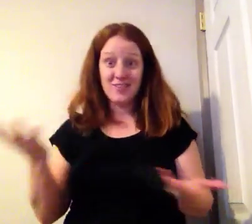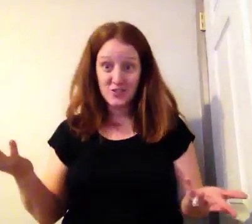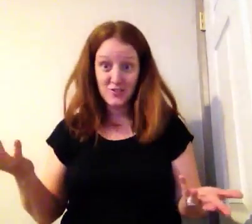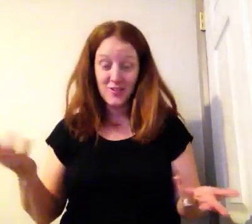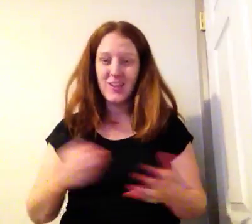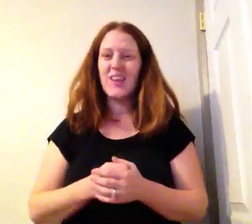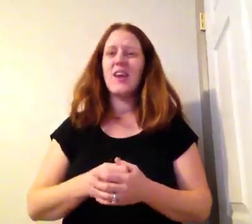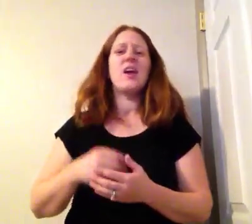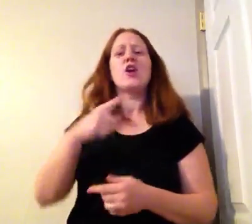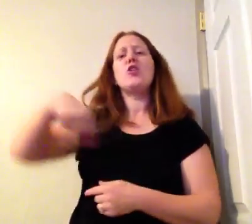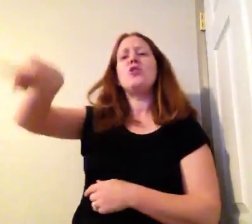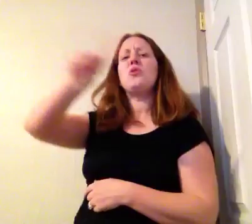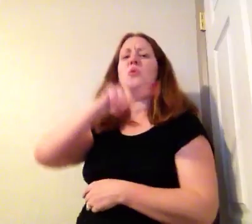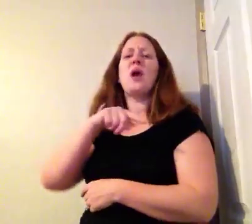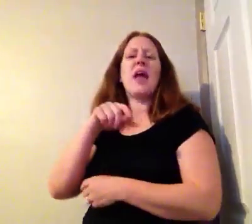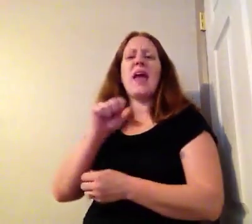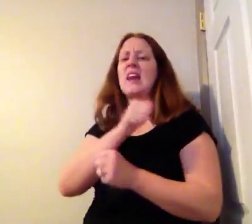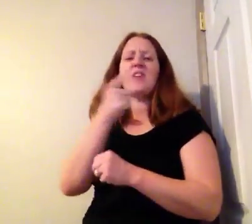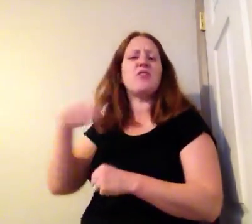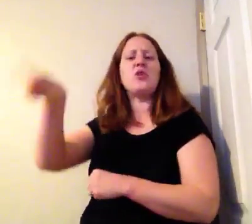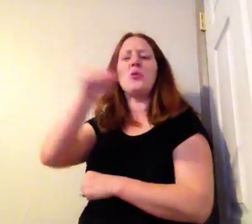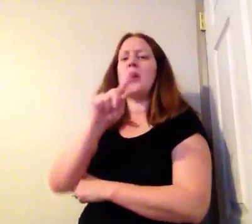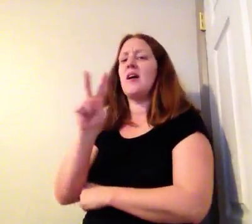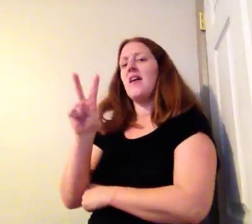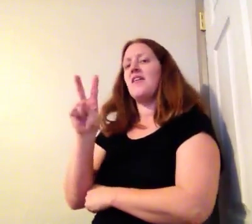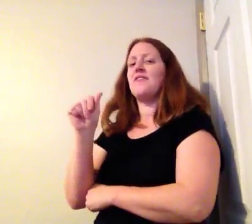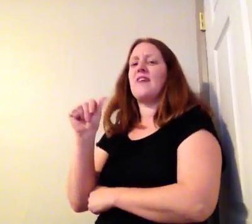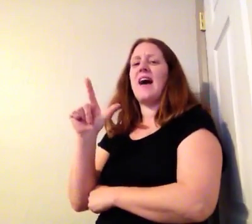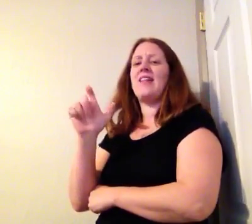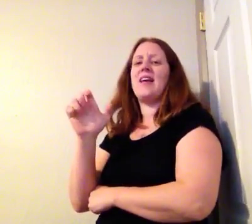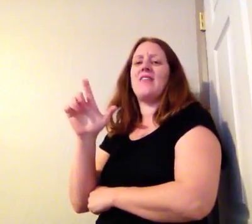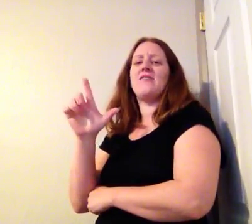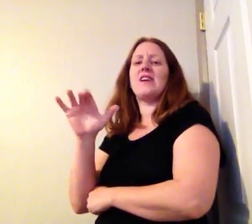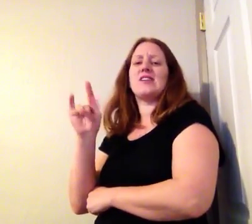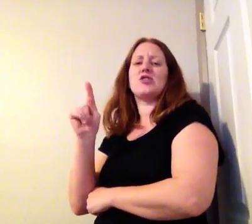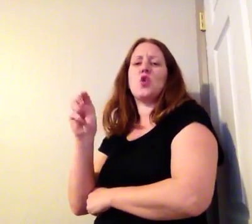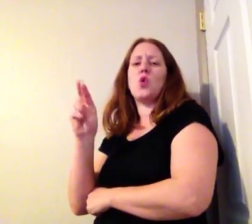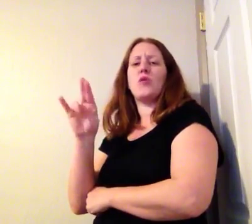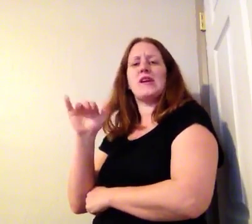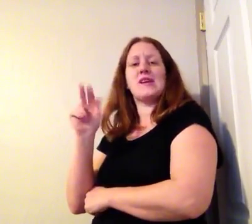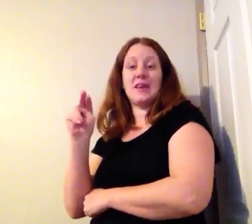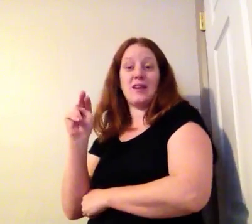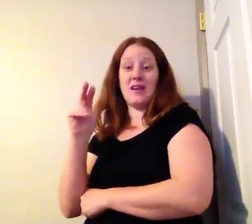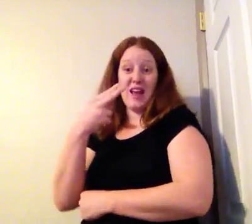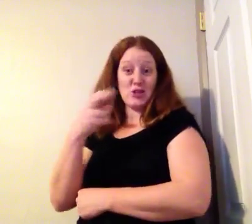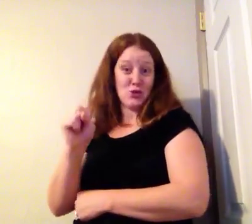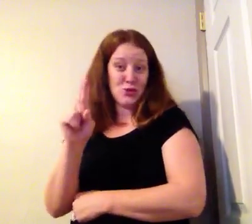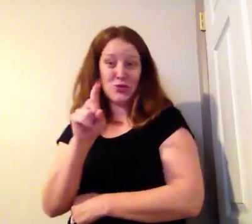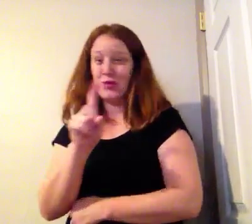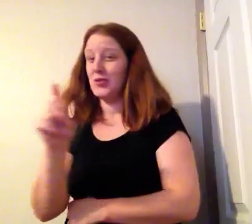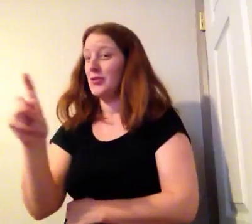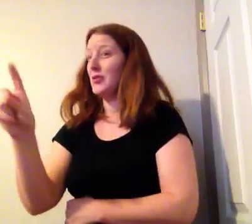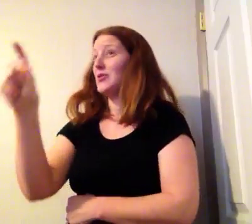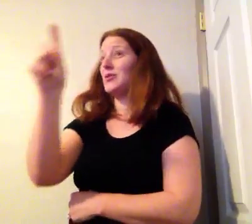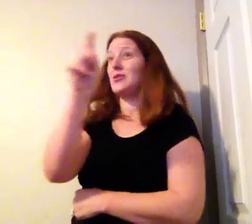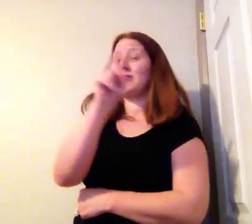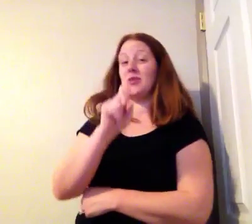Not that many. What happened to Berkeley? Okay, usually 60% raise their hands, and then they say,